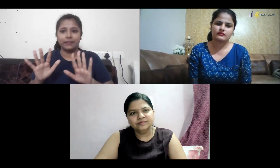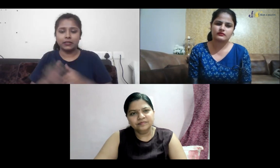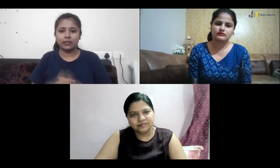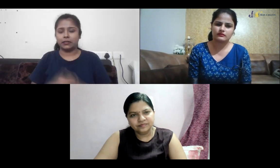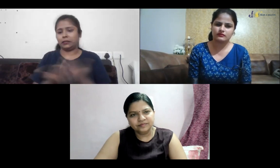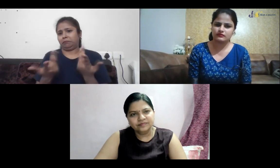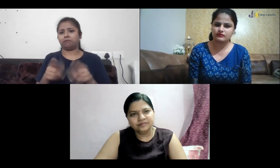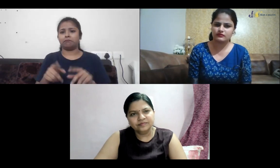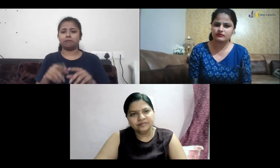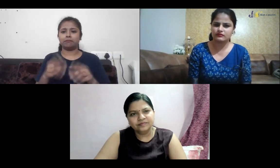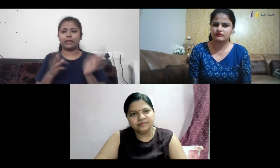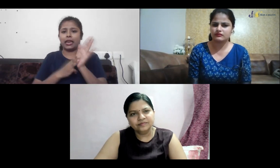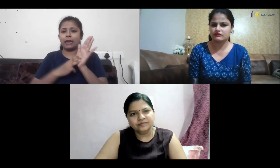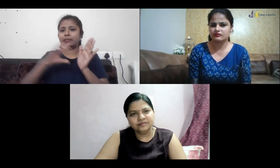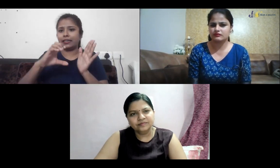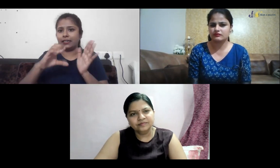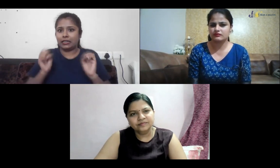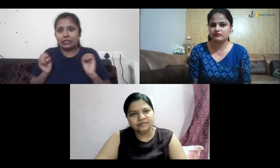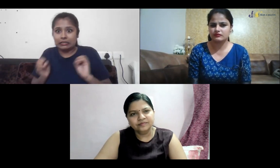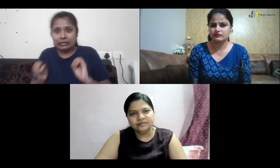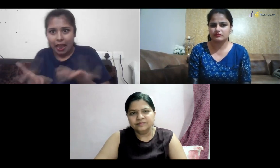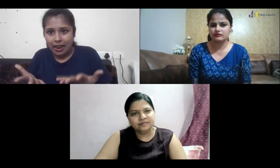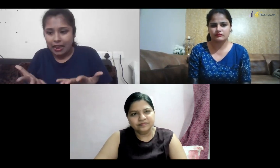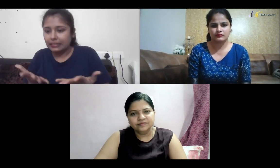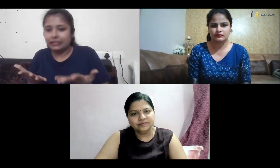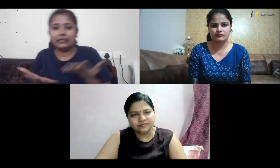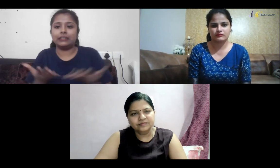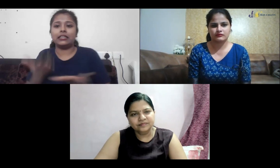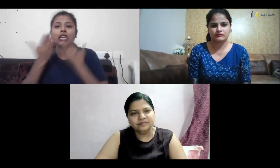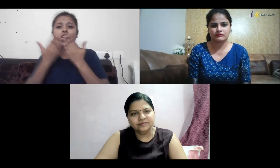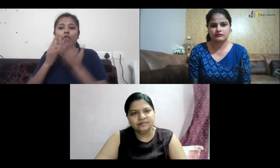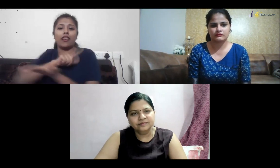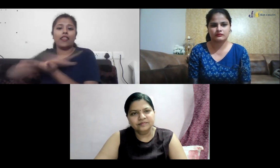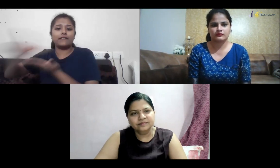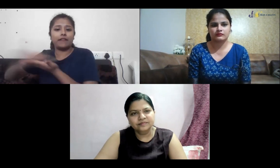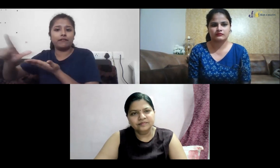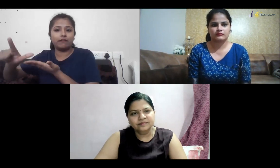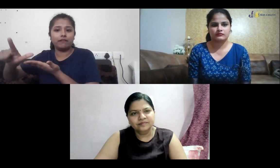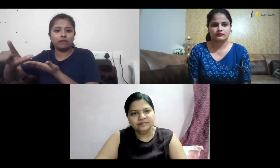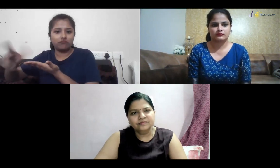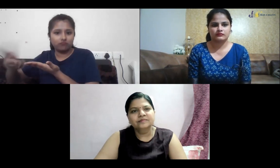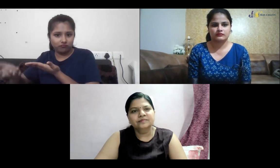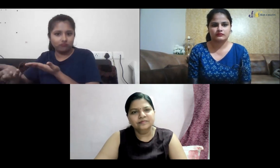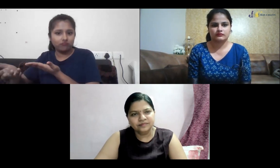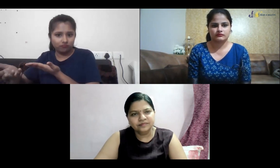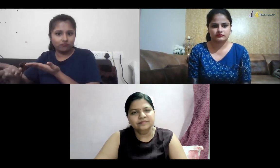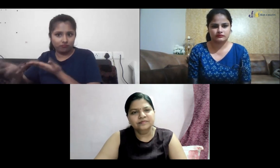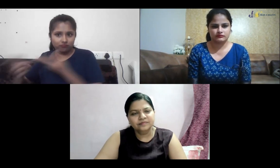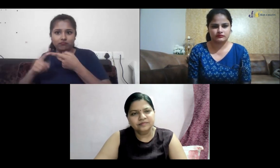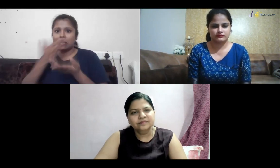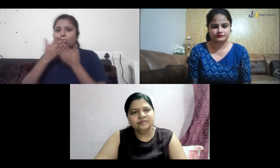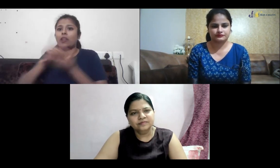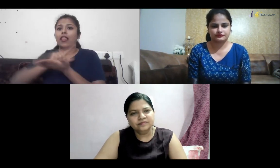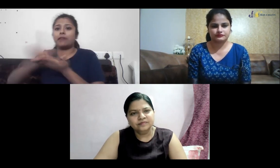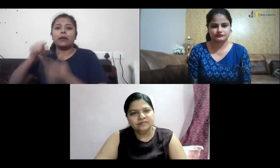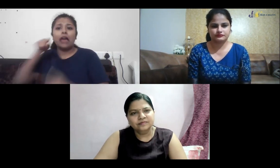earlier. They were, I think so. They were no, MCs when they have started this, and they were taking the leaves from